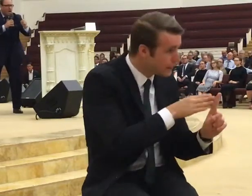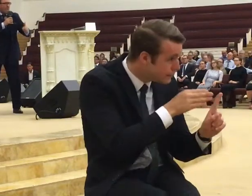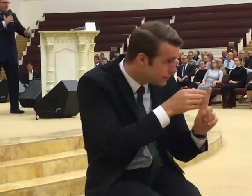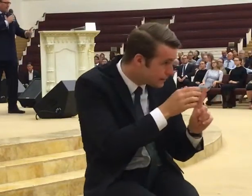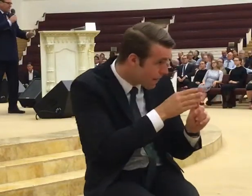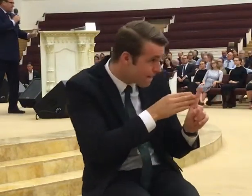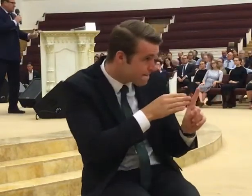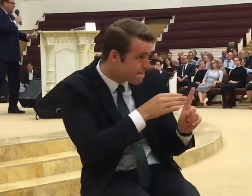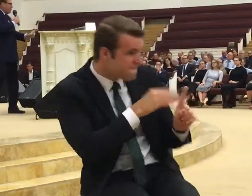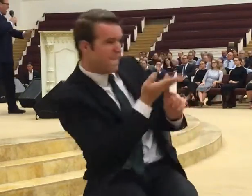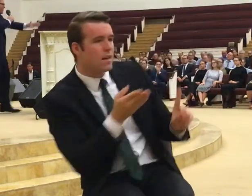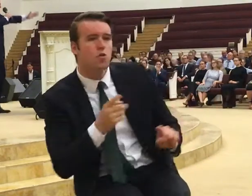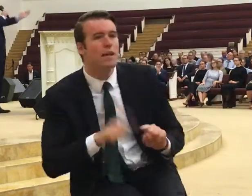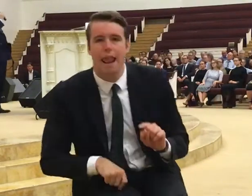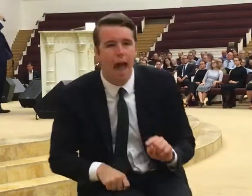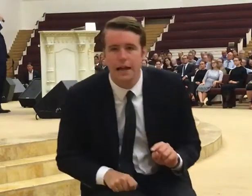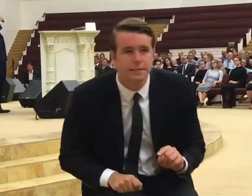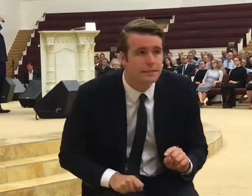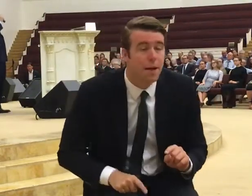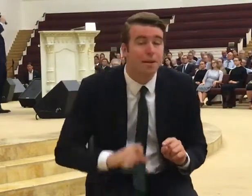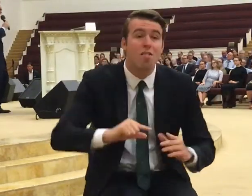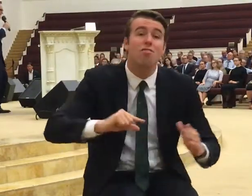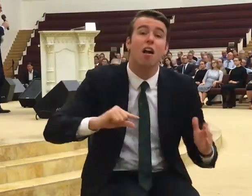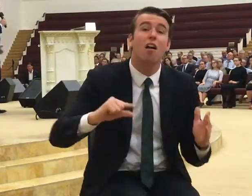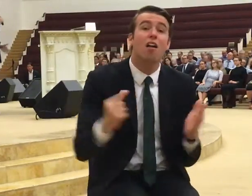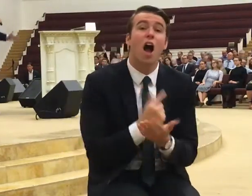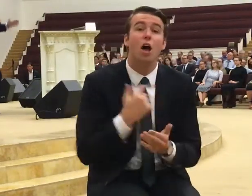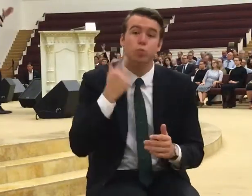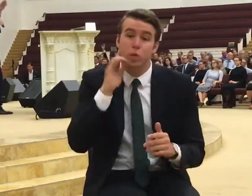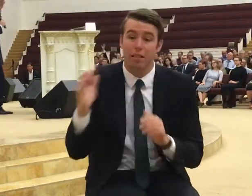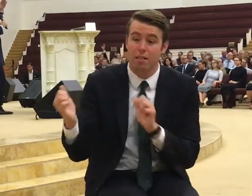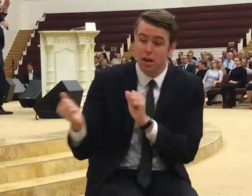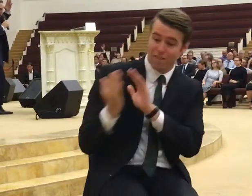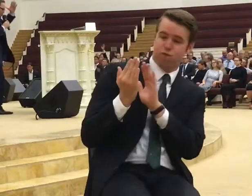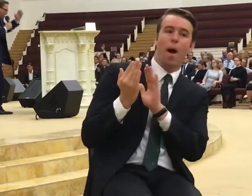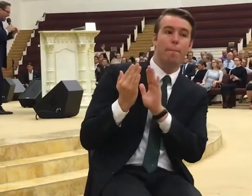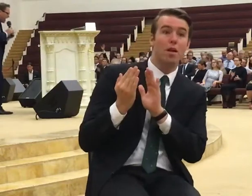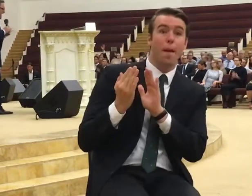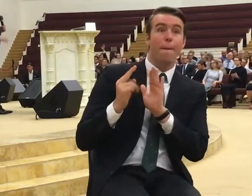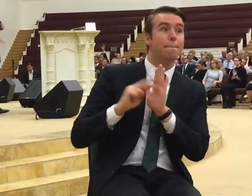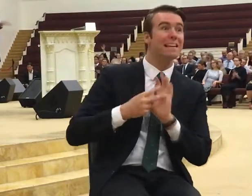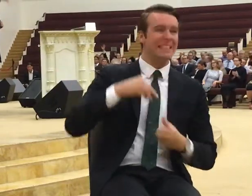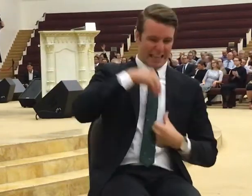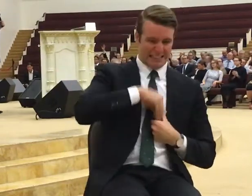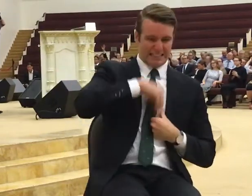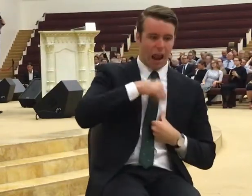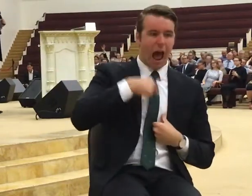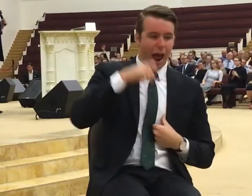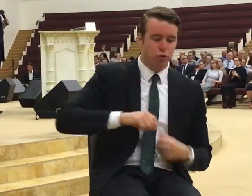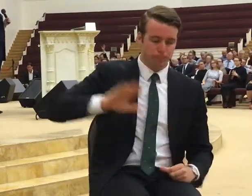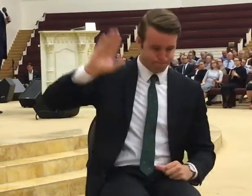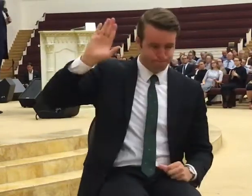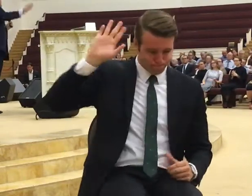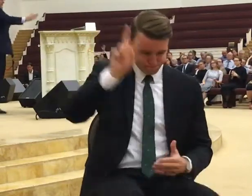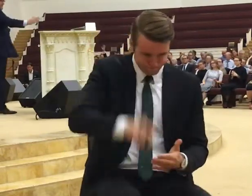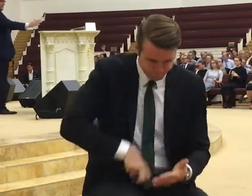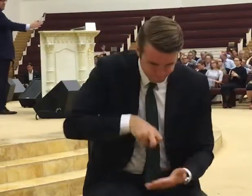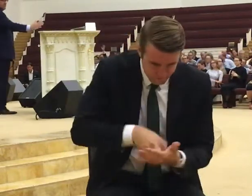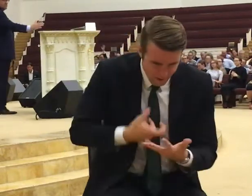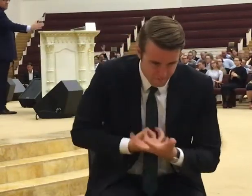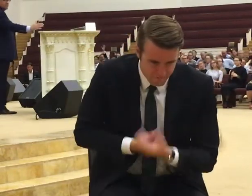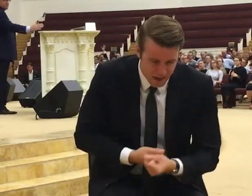enough, because it's somewhere the gospel confronts and you have to bow your knee and say, I receive it by